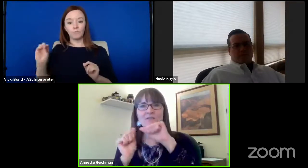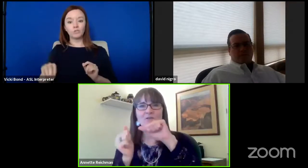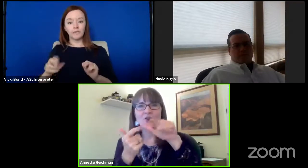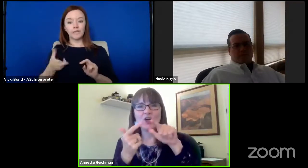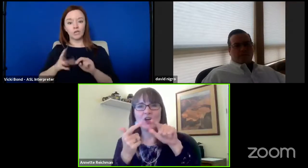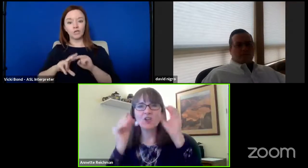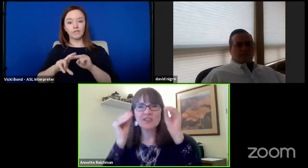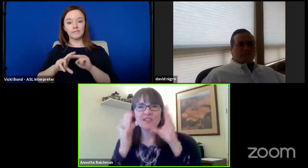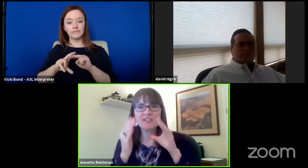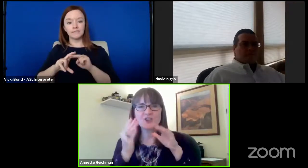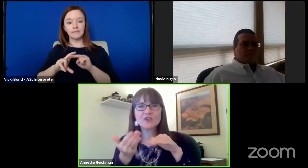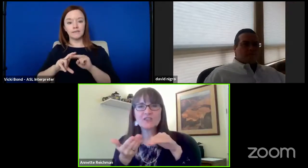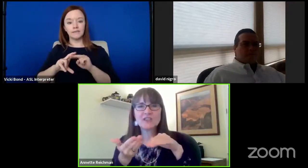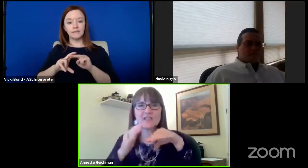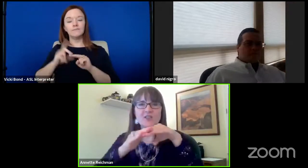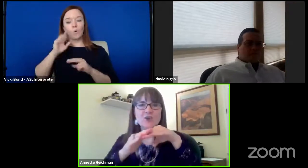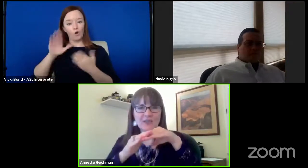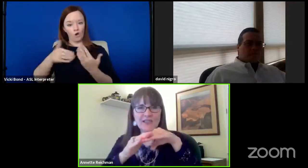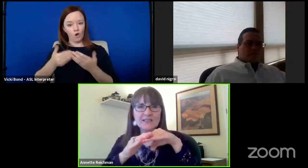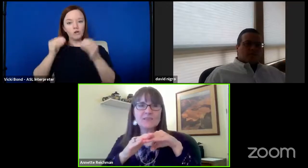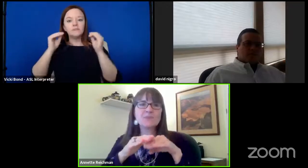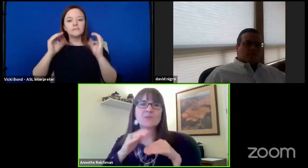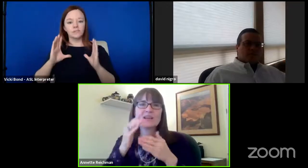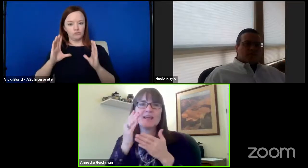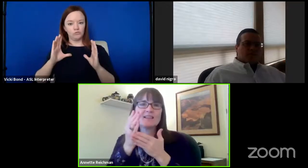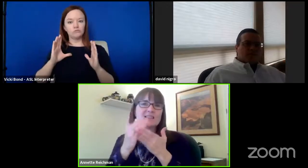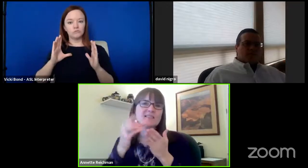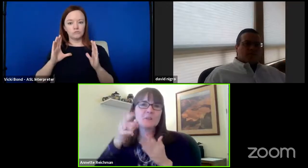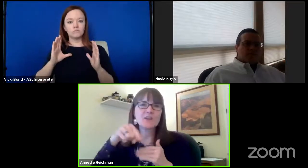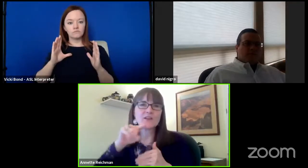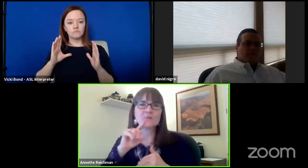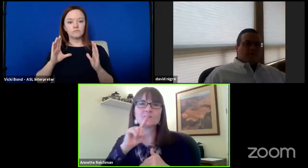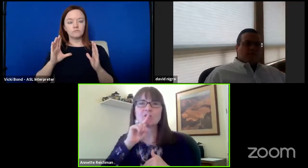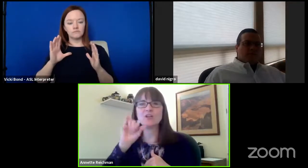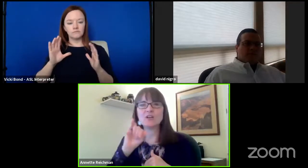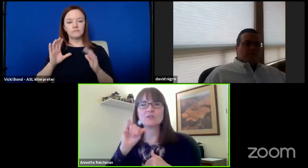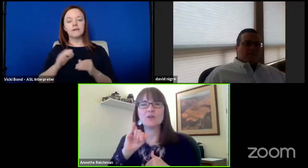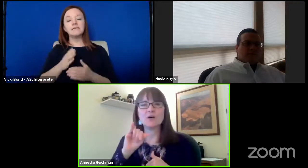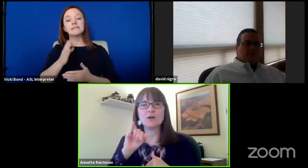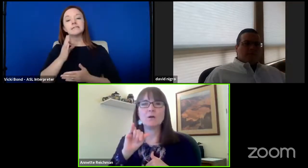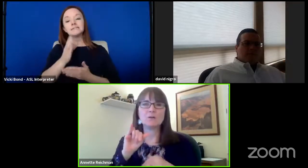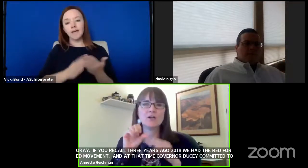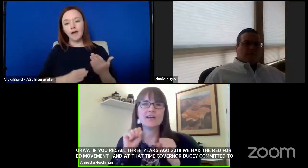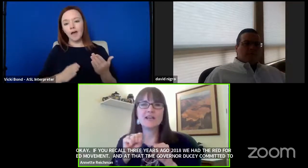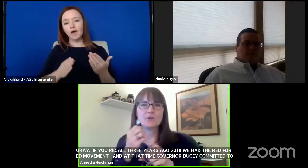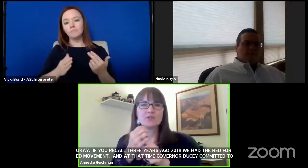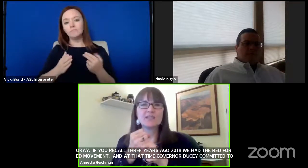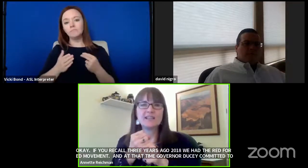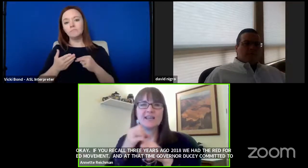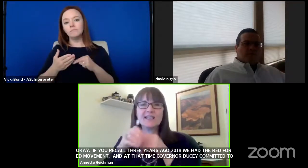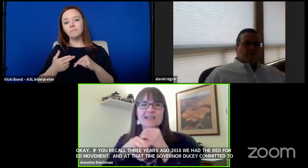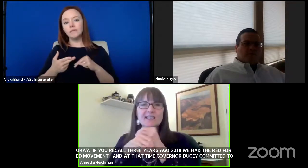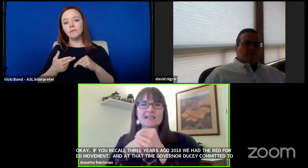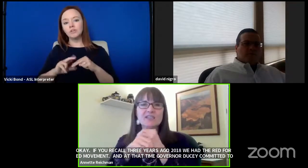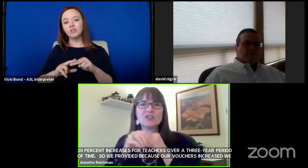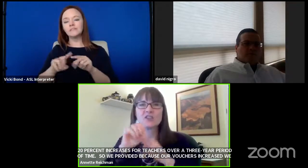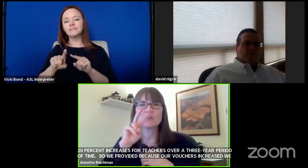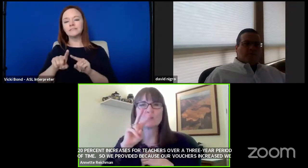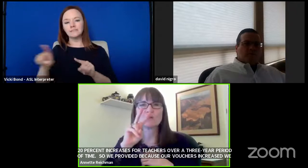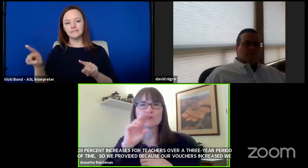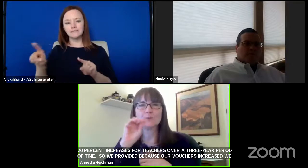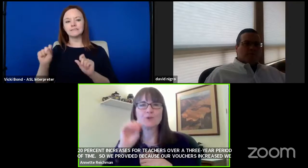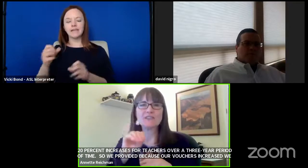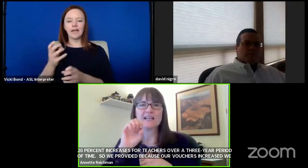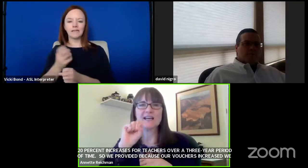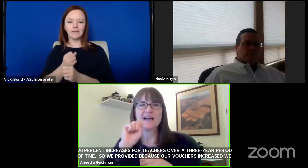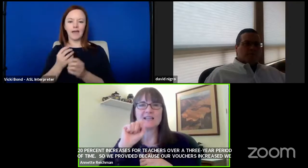7.5% for all teachers increase. And then some of those are able to get an